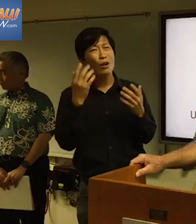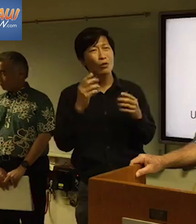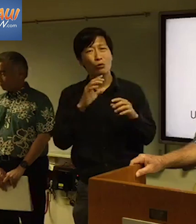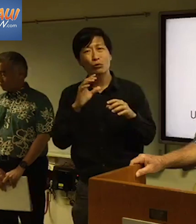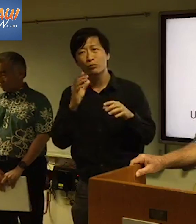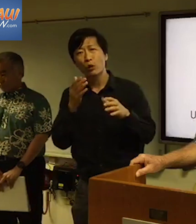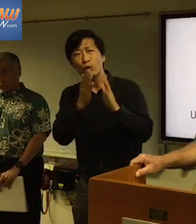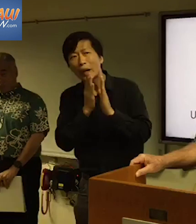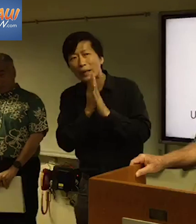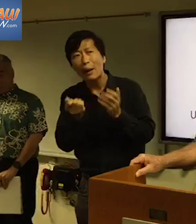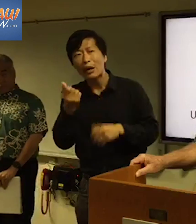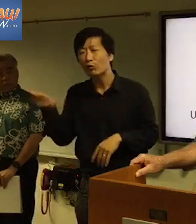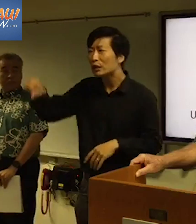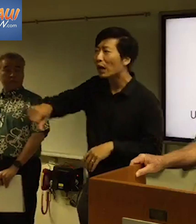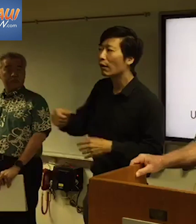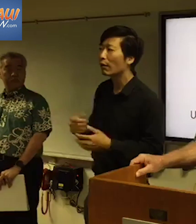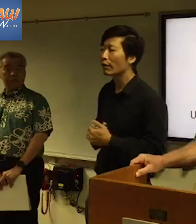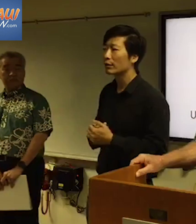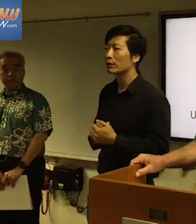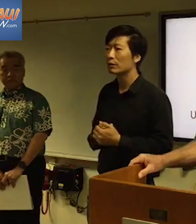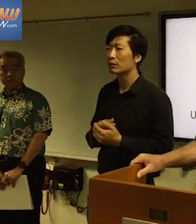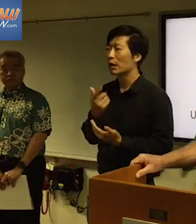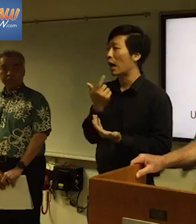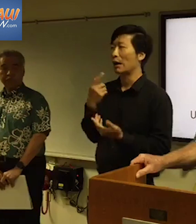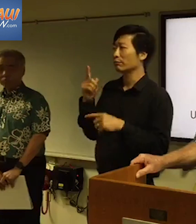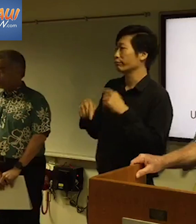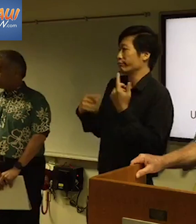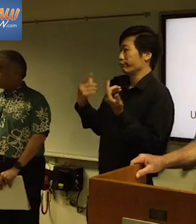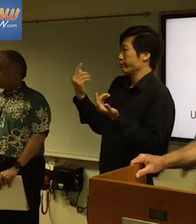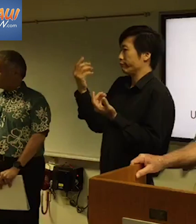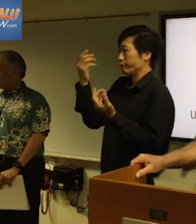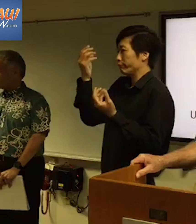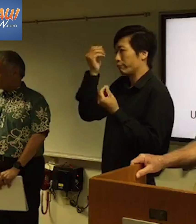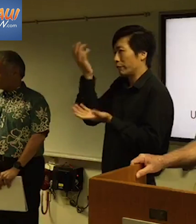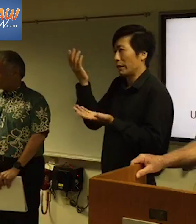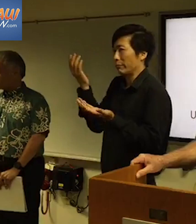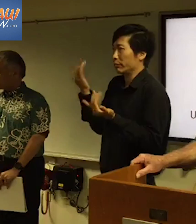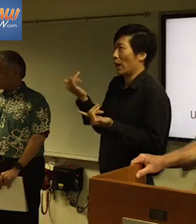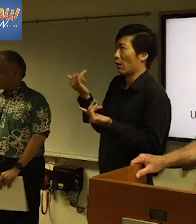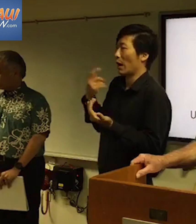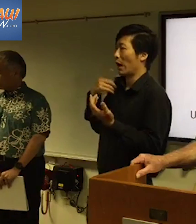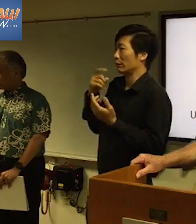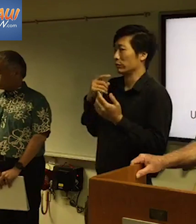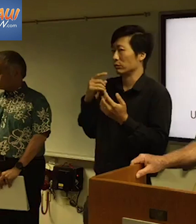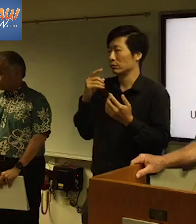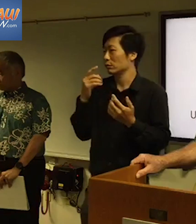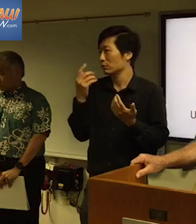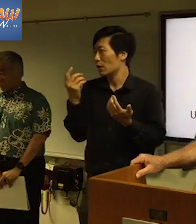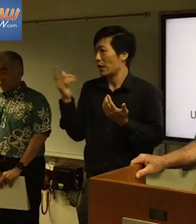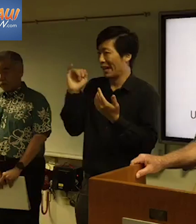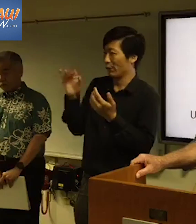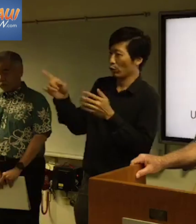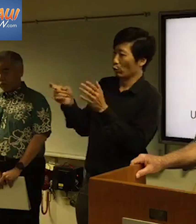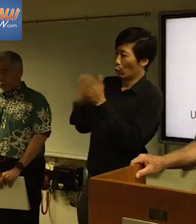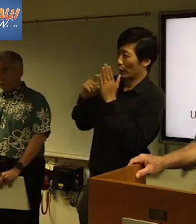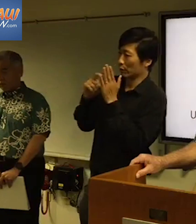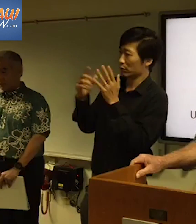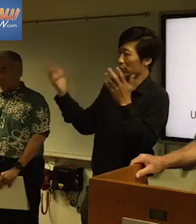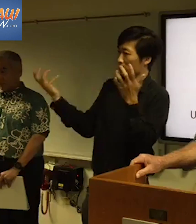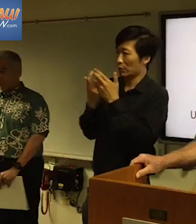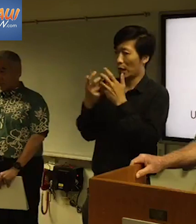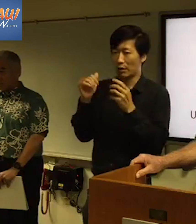So again, the person was on the voyage, the first voyage for this cruise ship, from which there